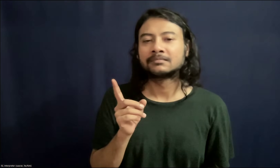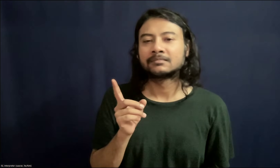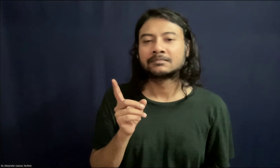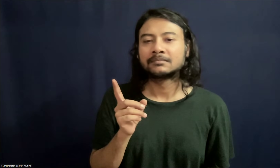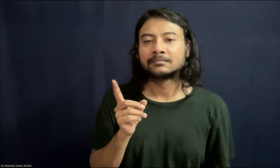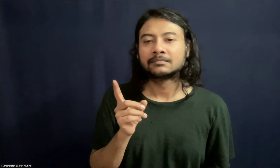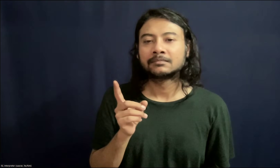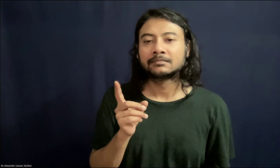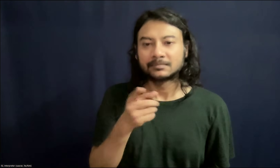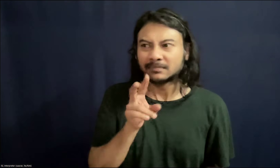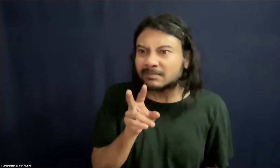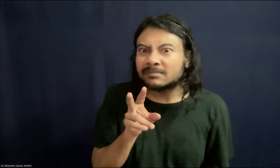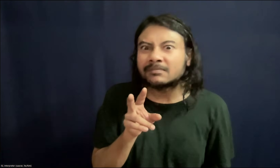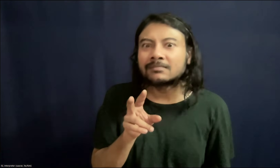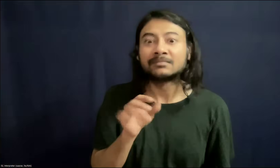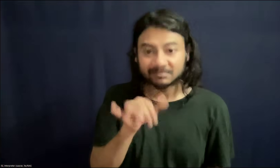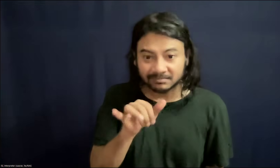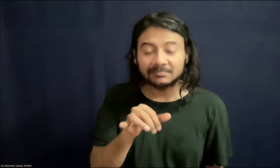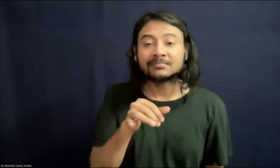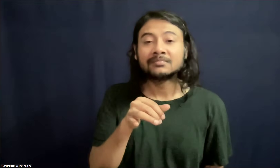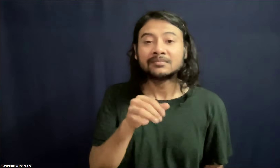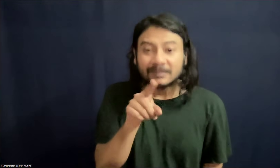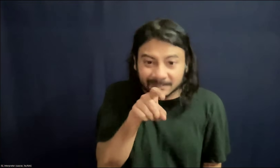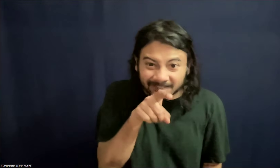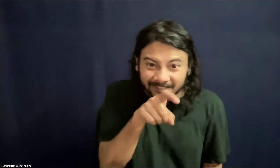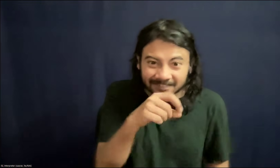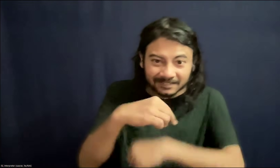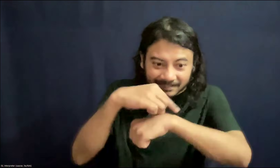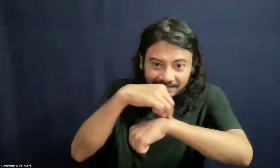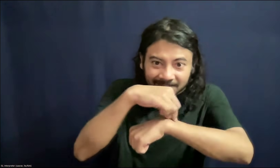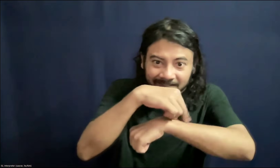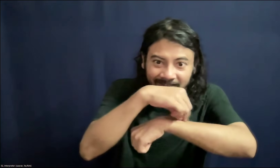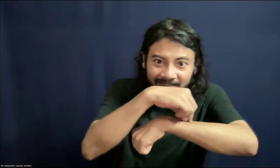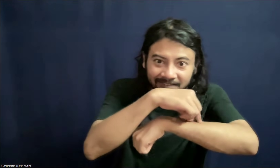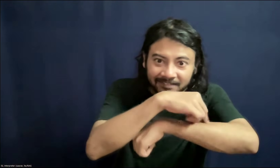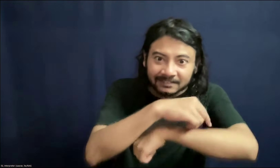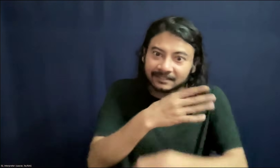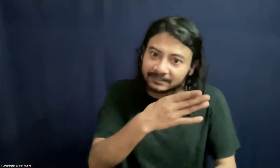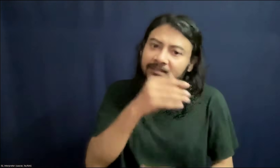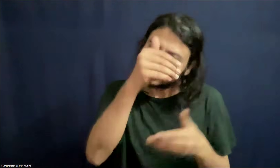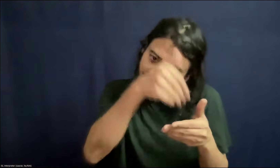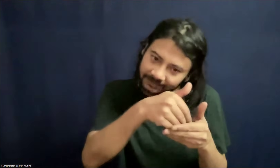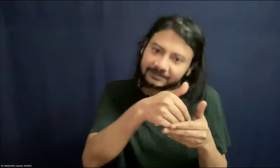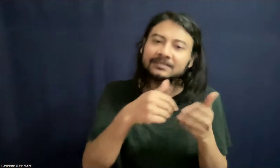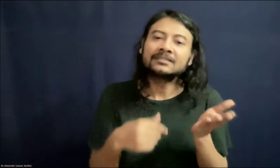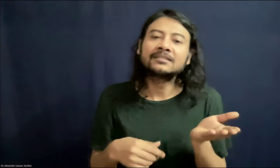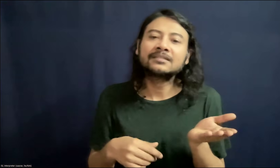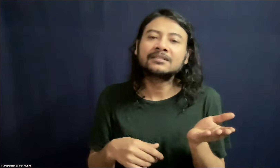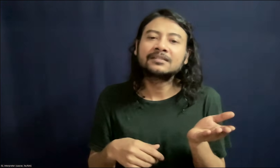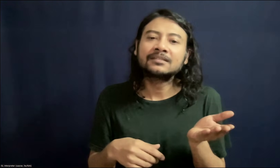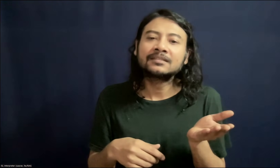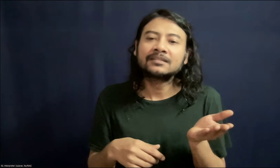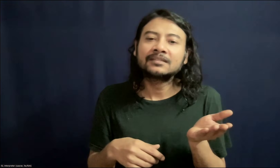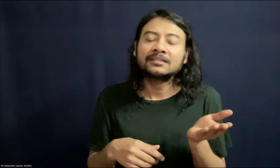body, present in a worm, in a stool. So when we pass stool,